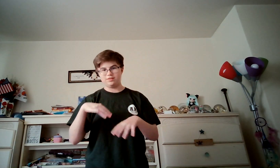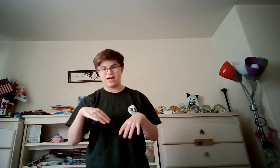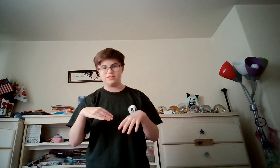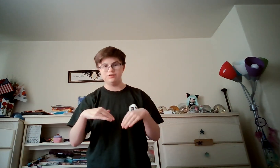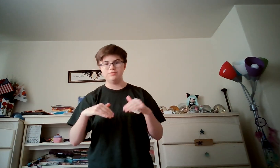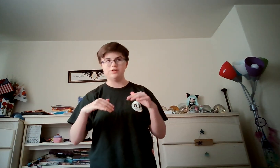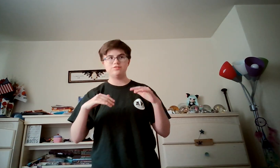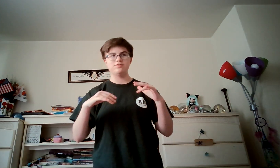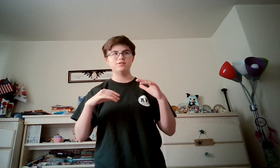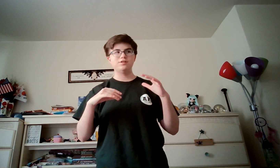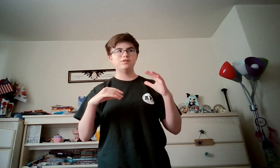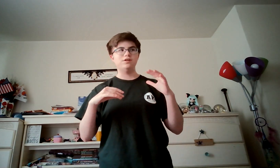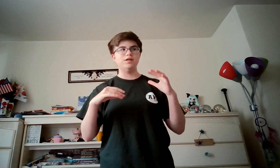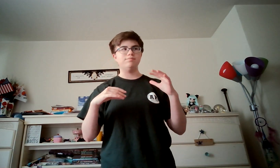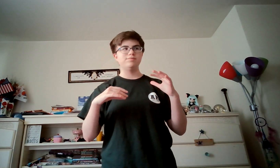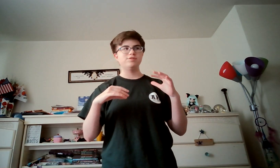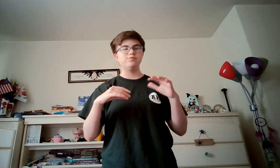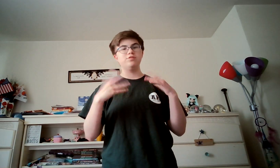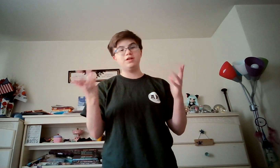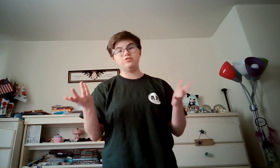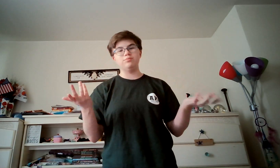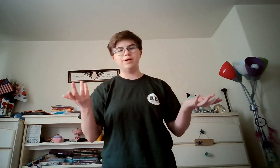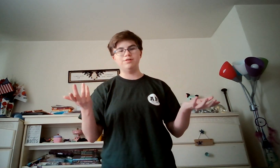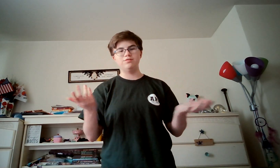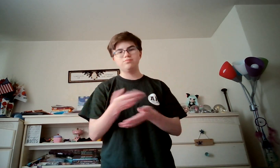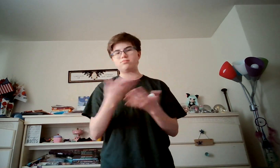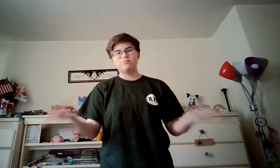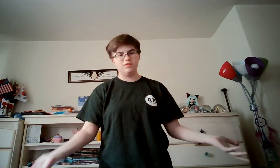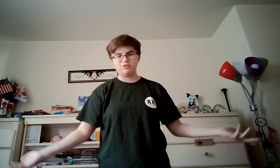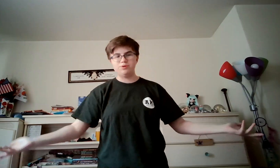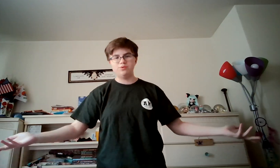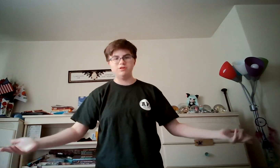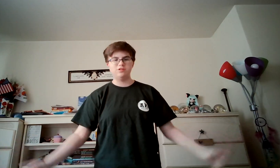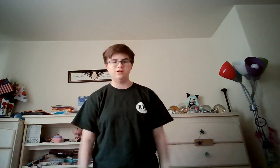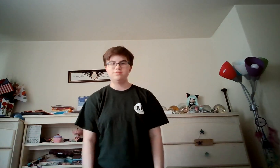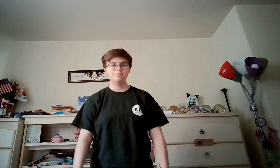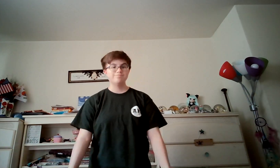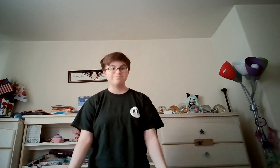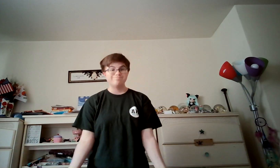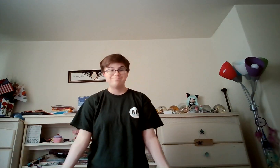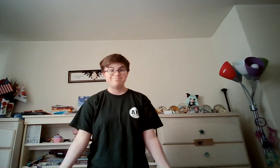that universe. So think superpowers. That's what quirks are.